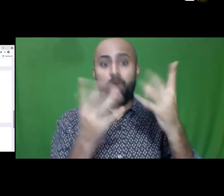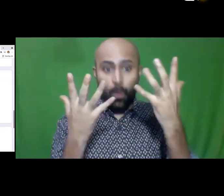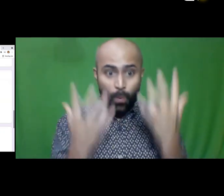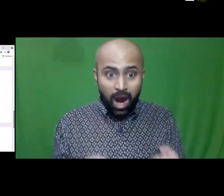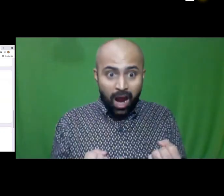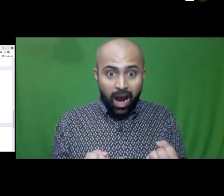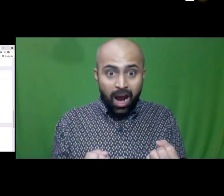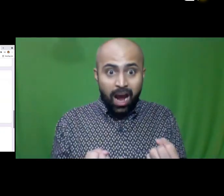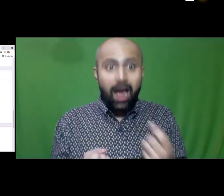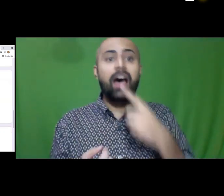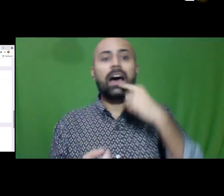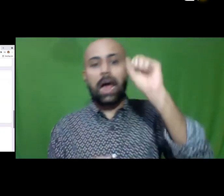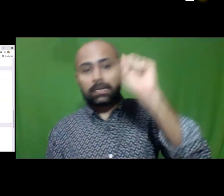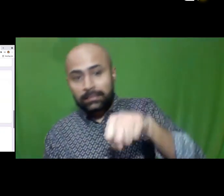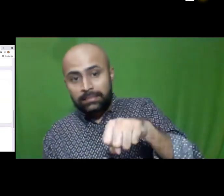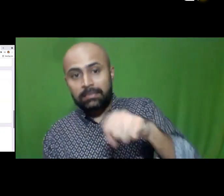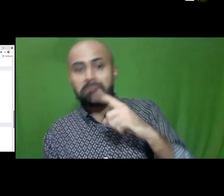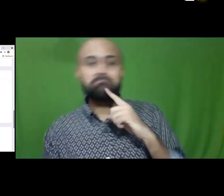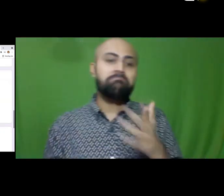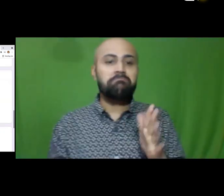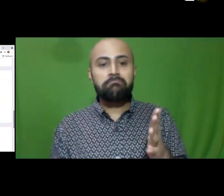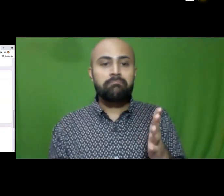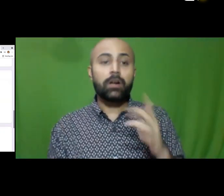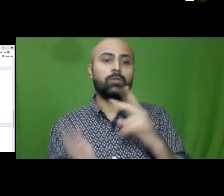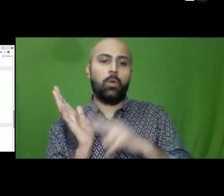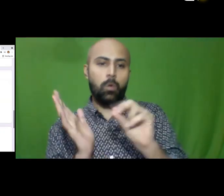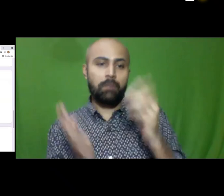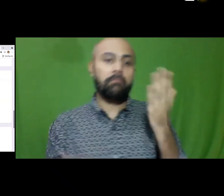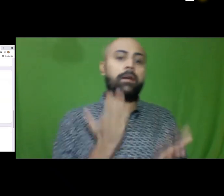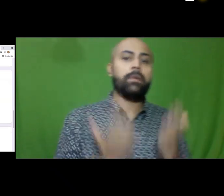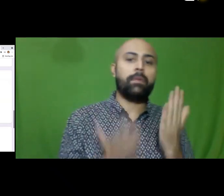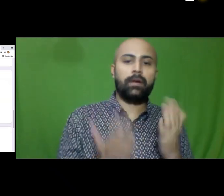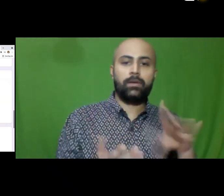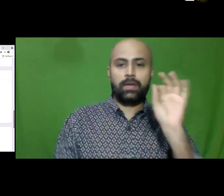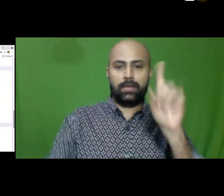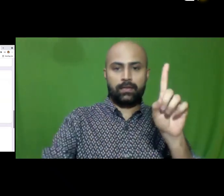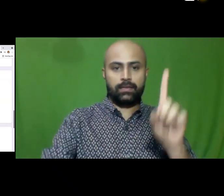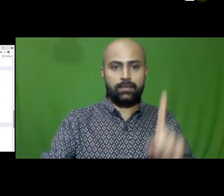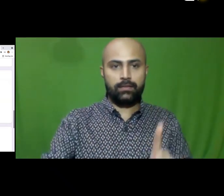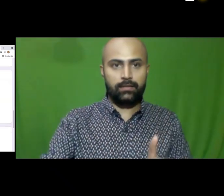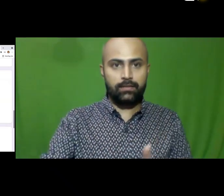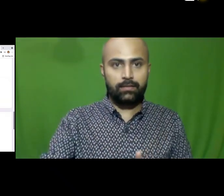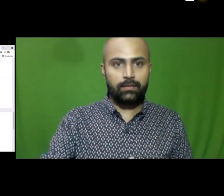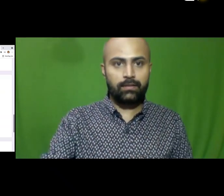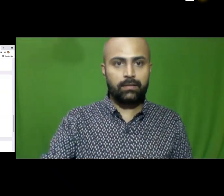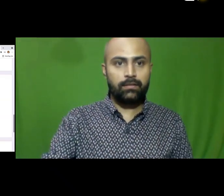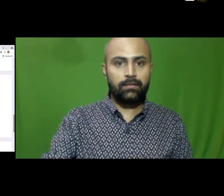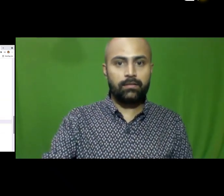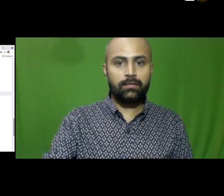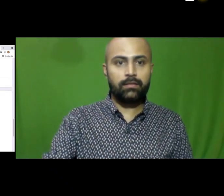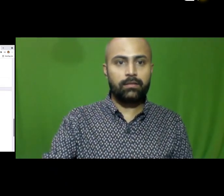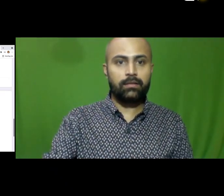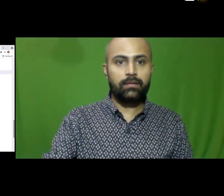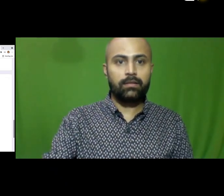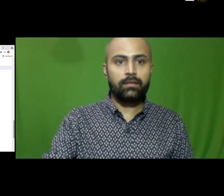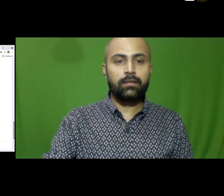Manthan, do you want to be a part of such events again? Or, would you want us to host more? Would you like such